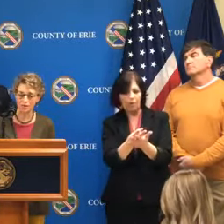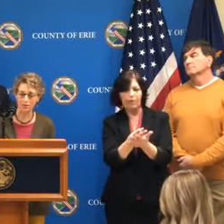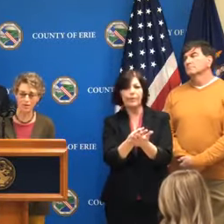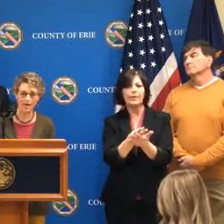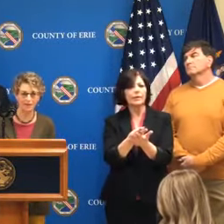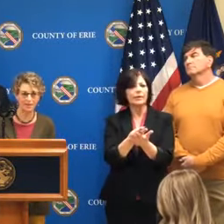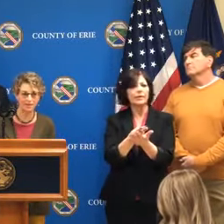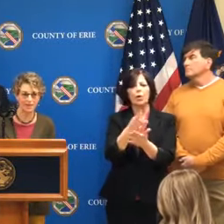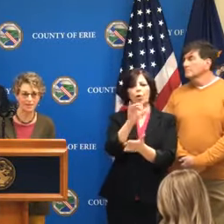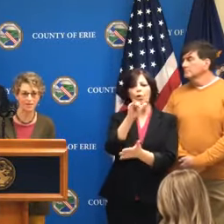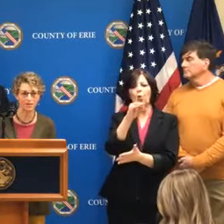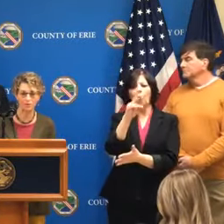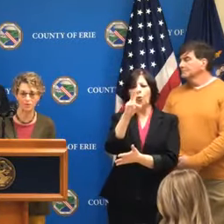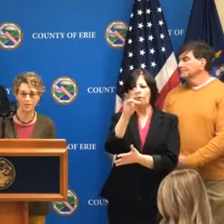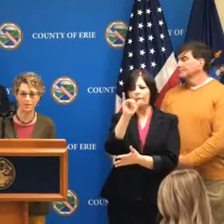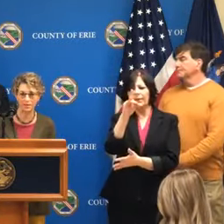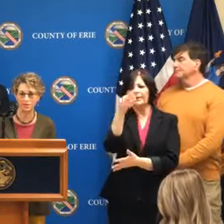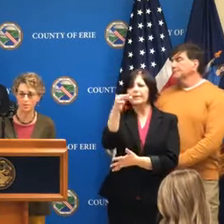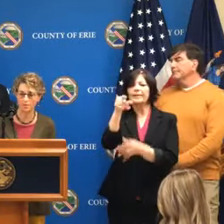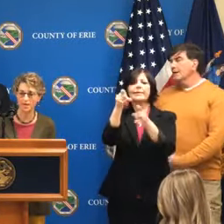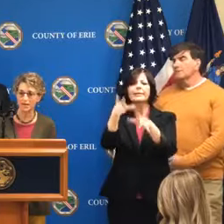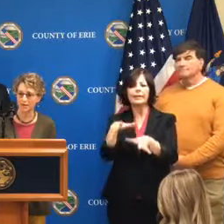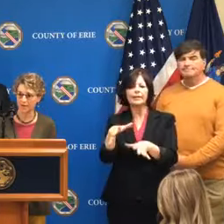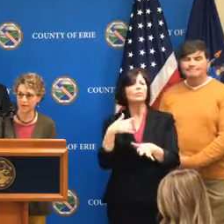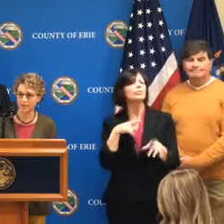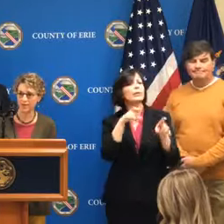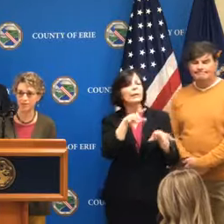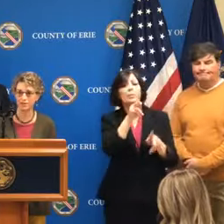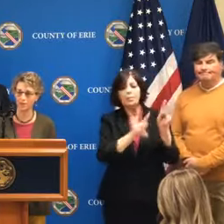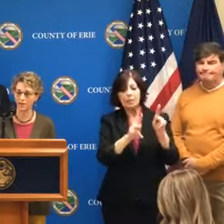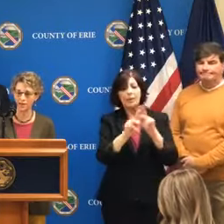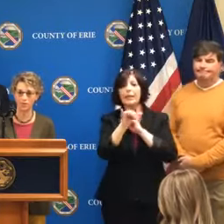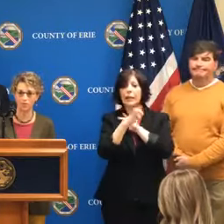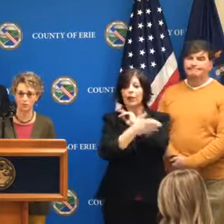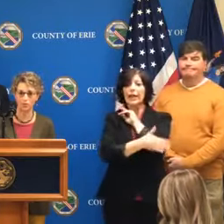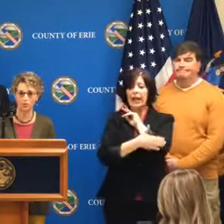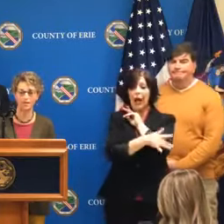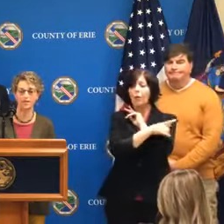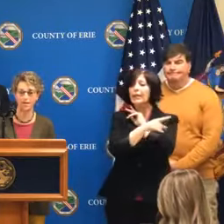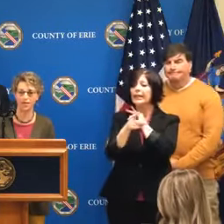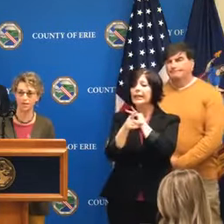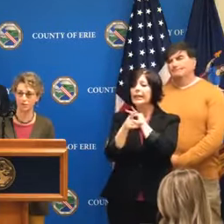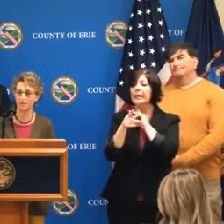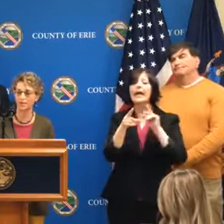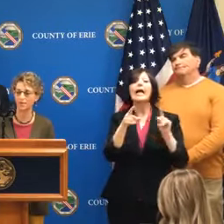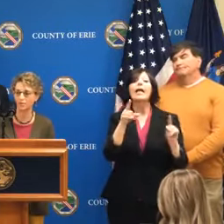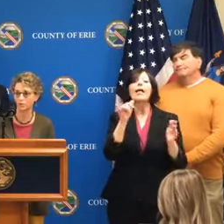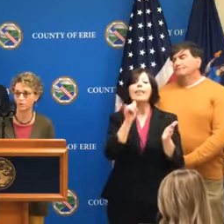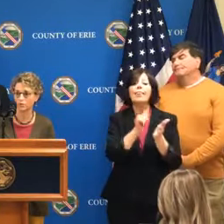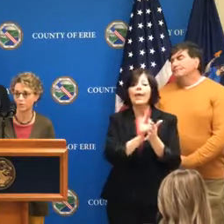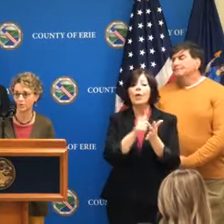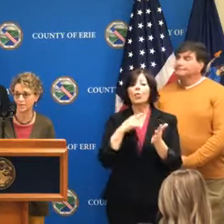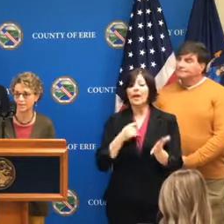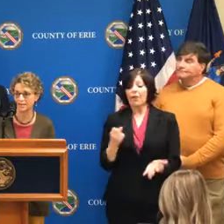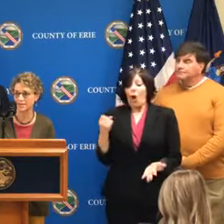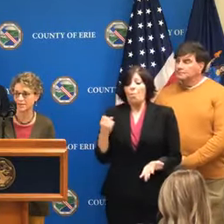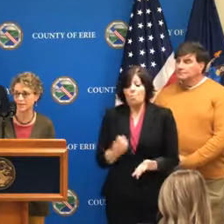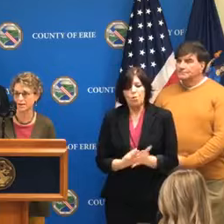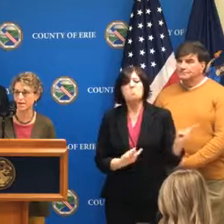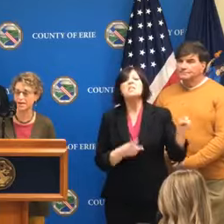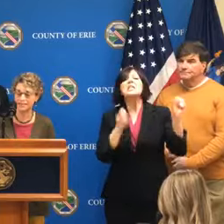And so we have been testing both residents from Erie County that we have approved, the Erie County Health Department has approved for